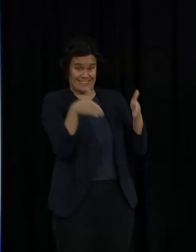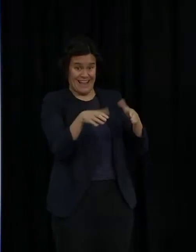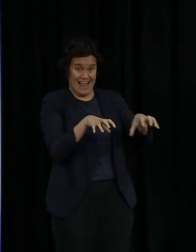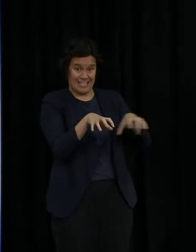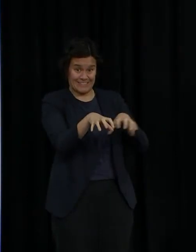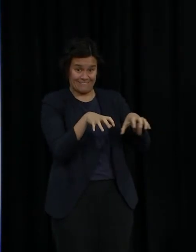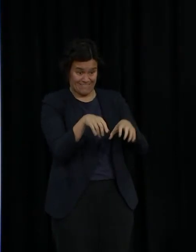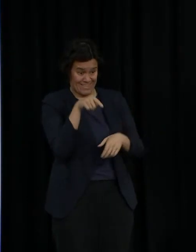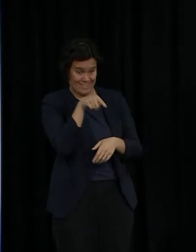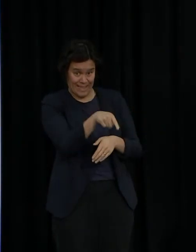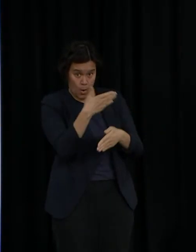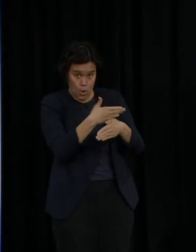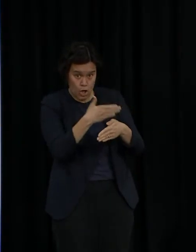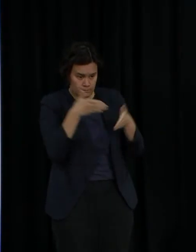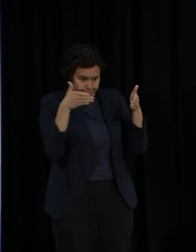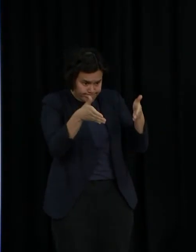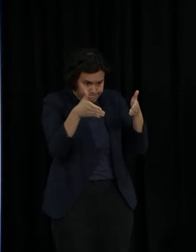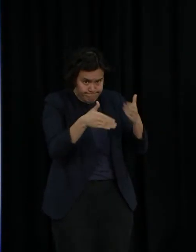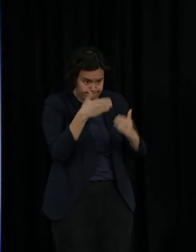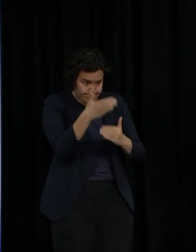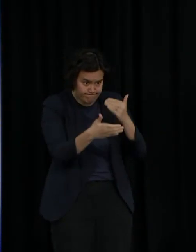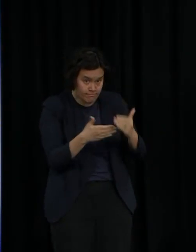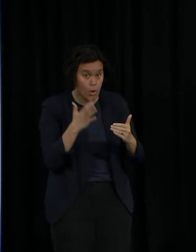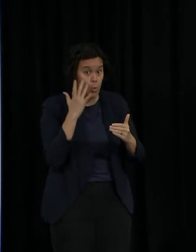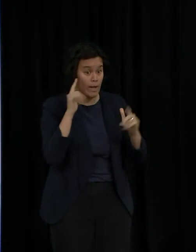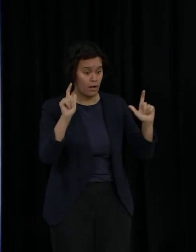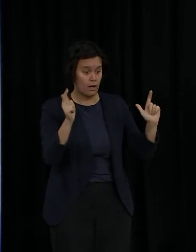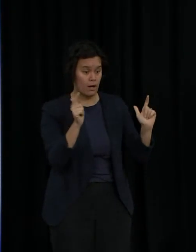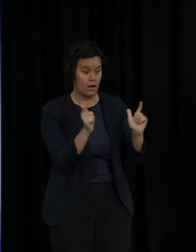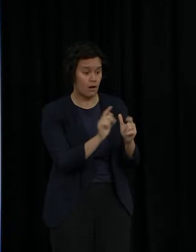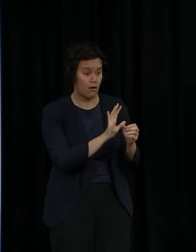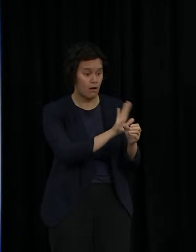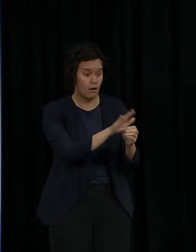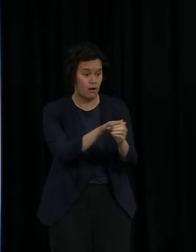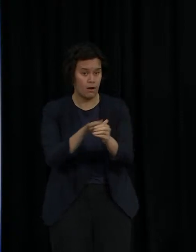are finding and reducing the spread of the Auckland outbreak.